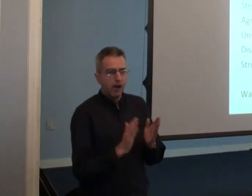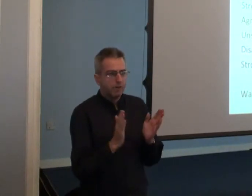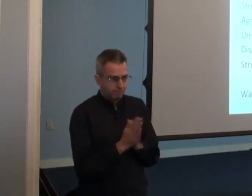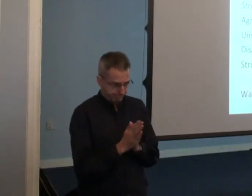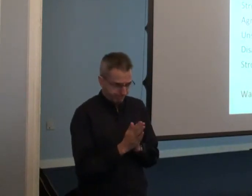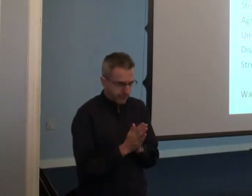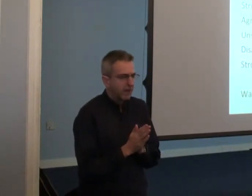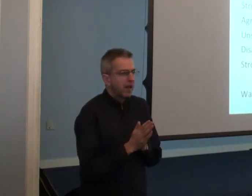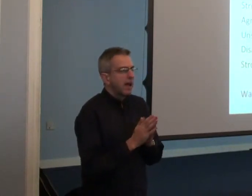Now,